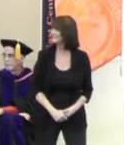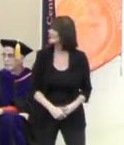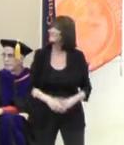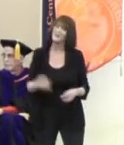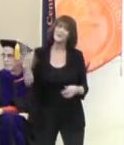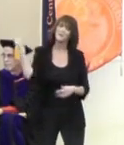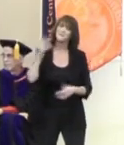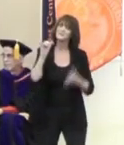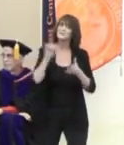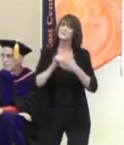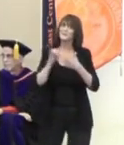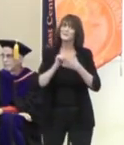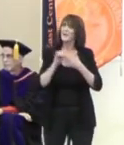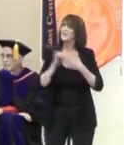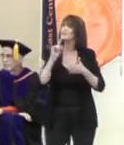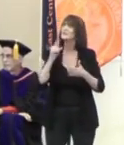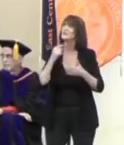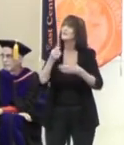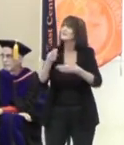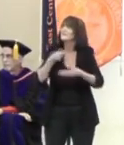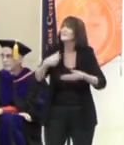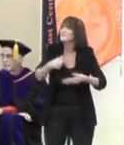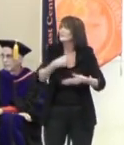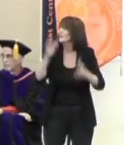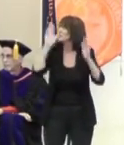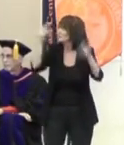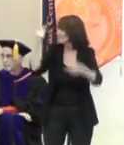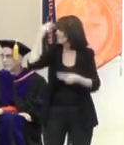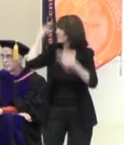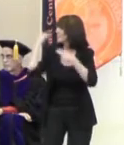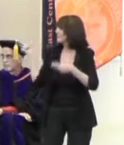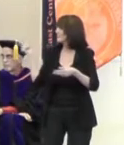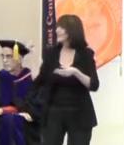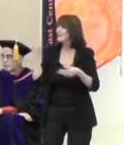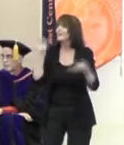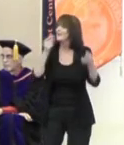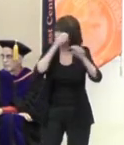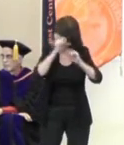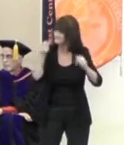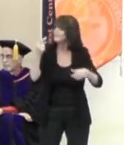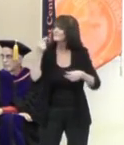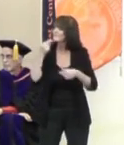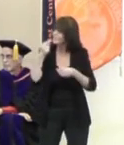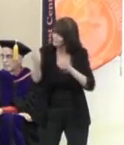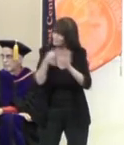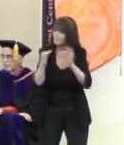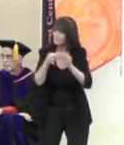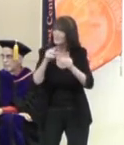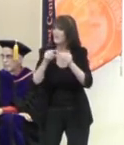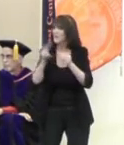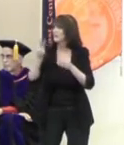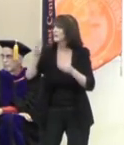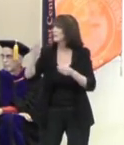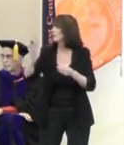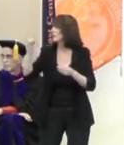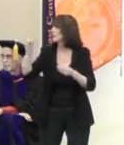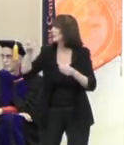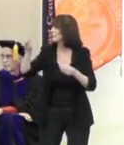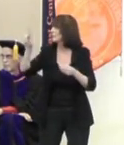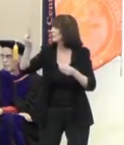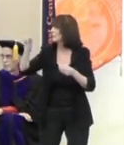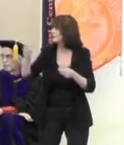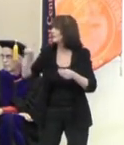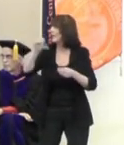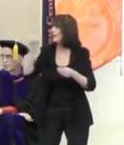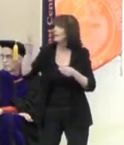And the reason that brings such a great memory, she gave you all the things that the Wikipedia and Wi-Fi and the internet